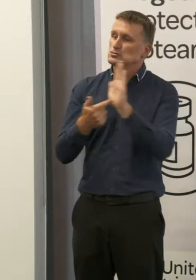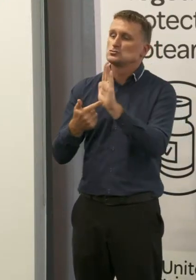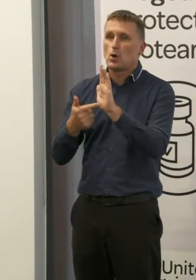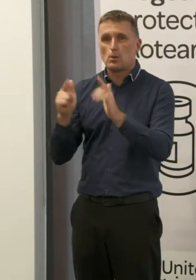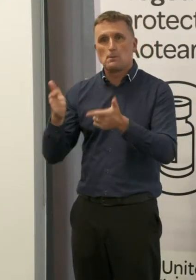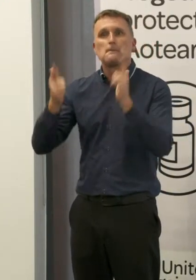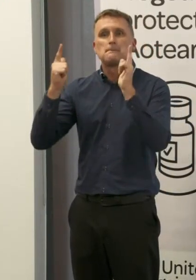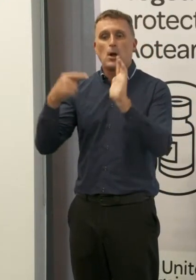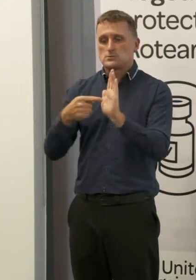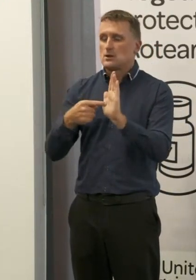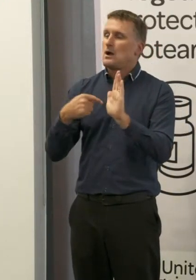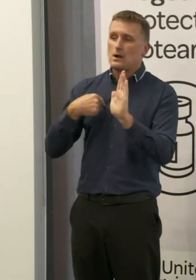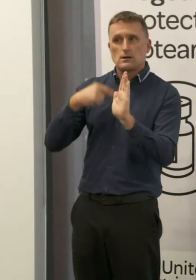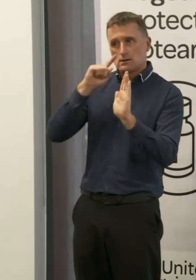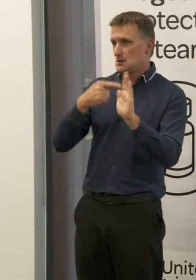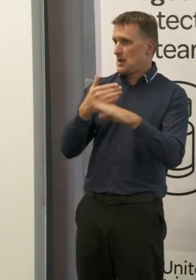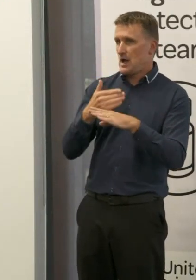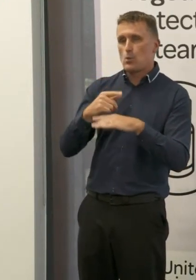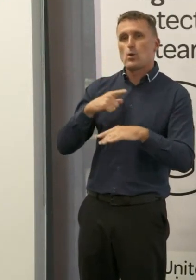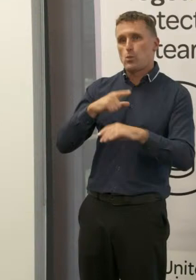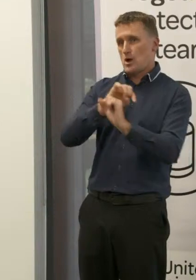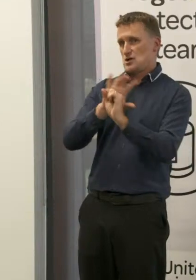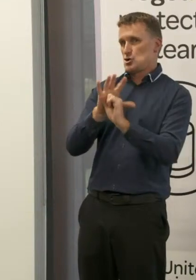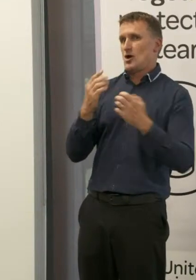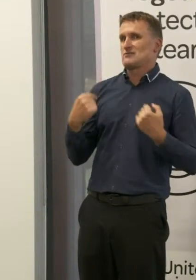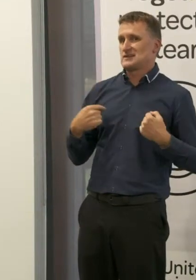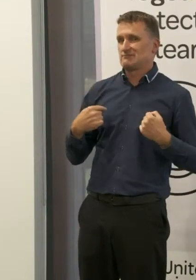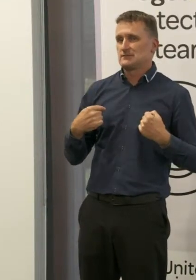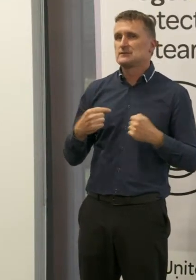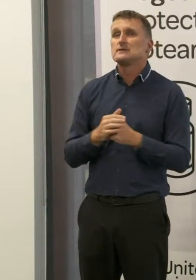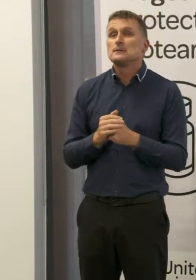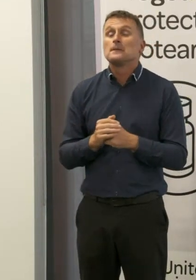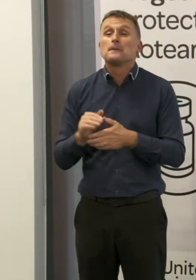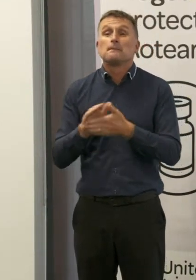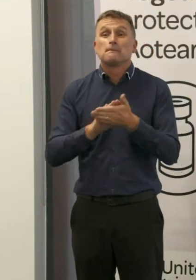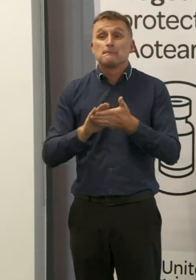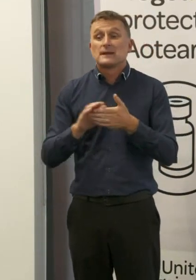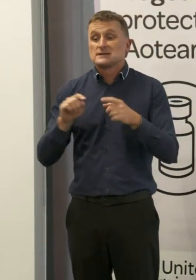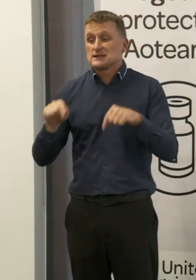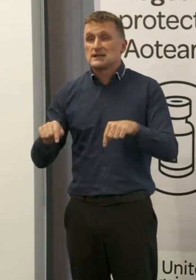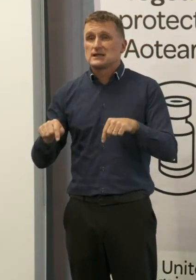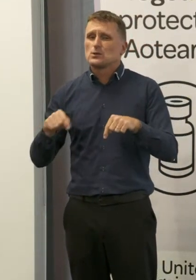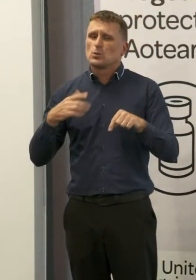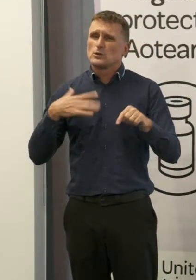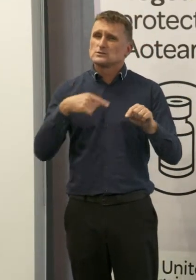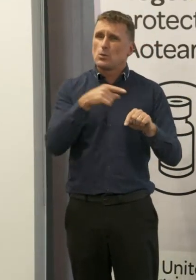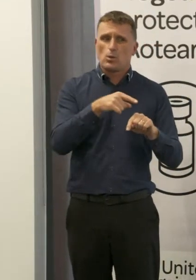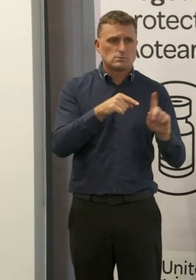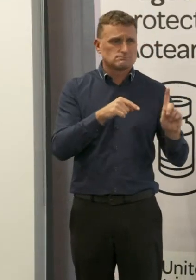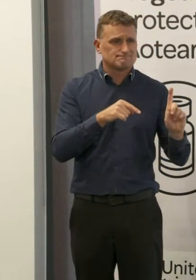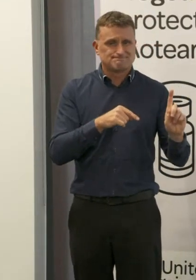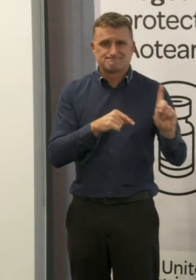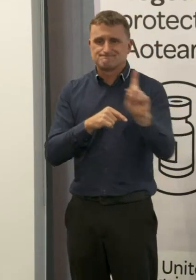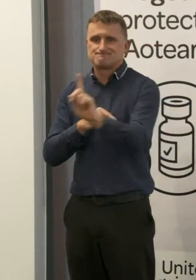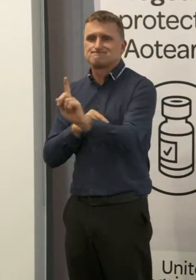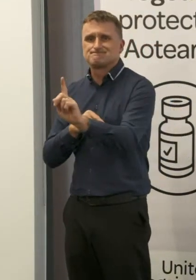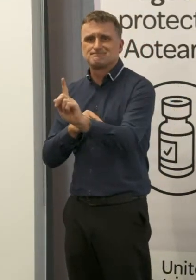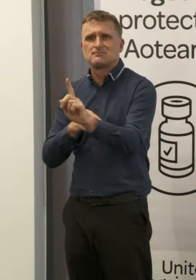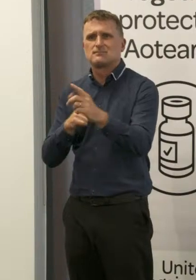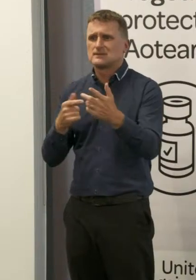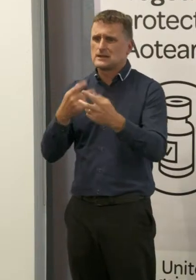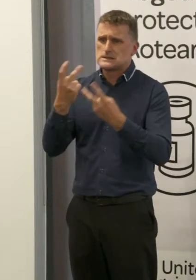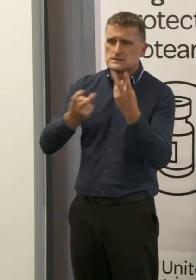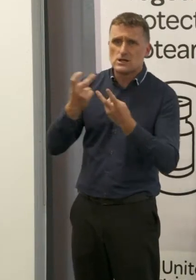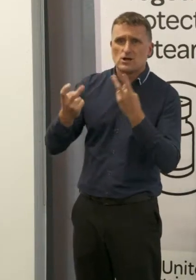can preserve the capacity of the health system, and particular general practice, so they're not spending time having to provide medical certificates